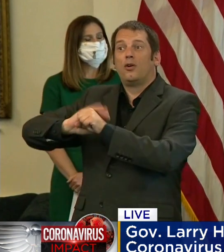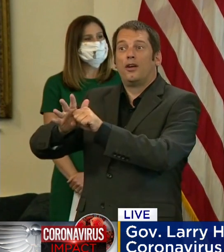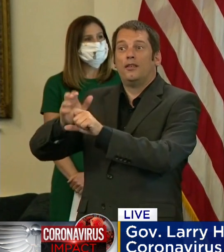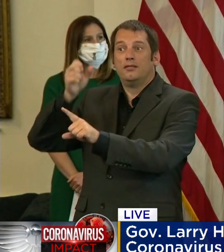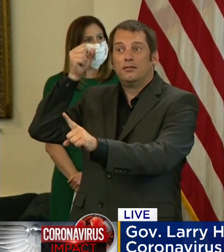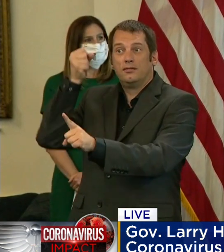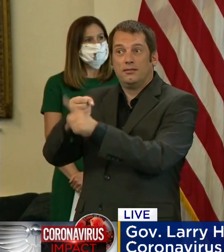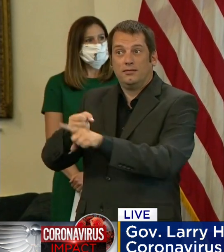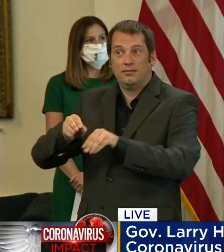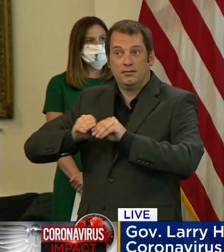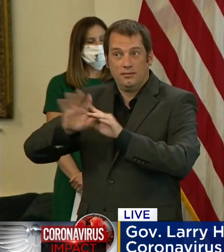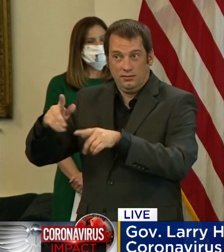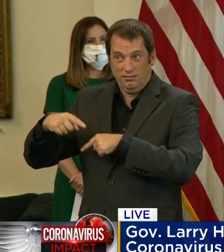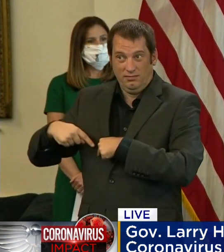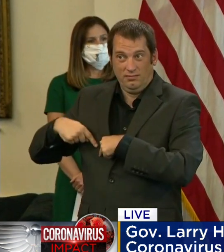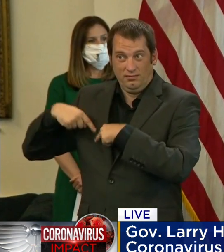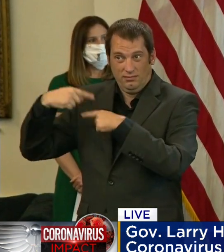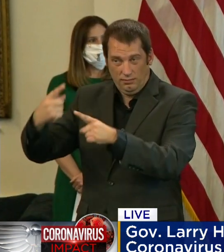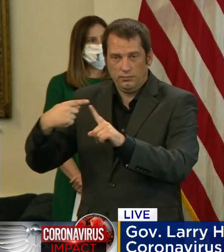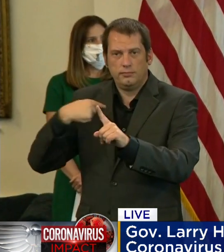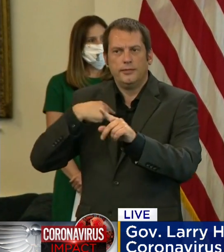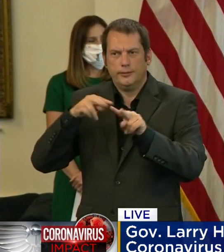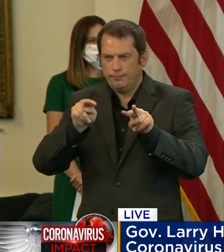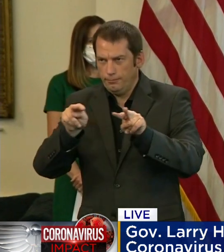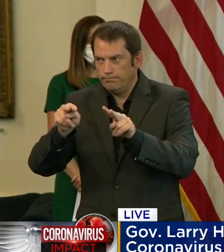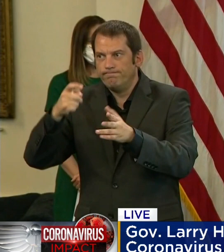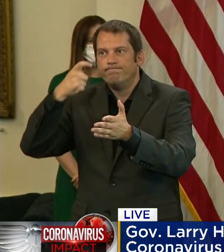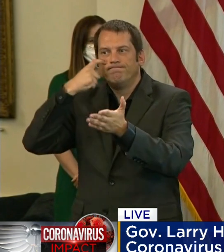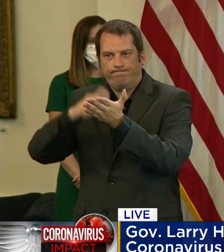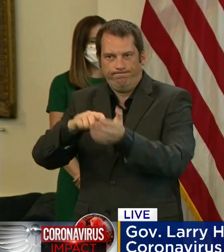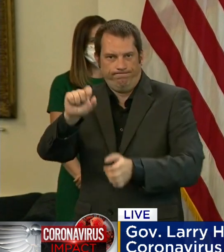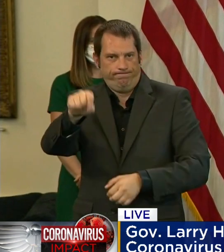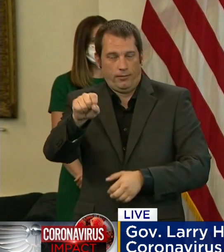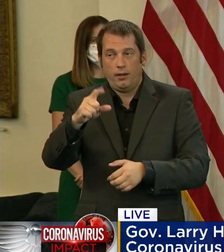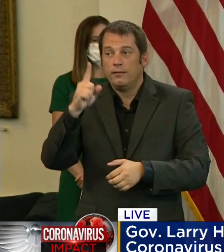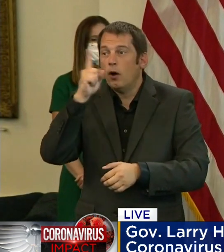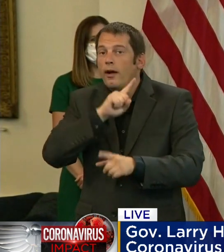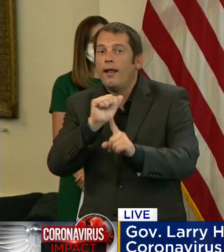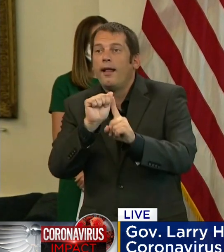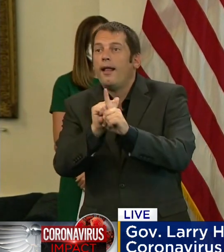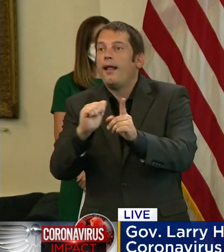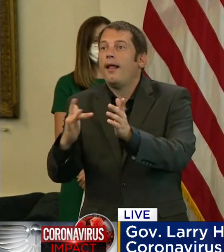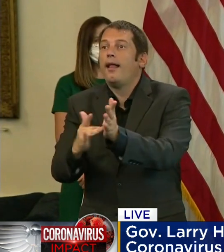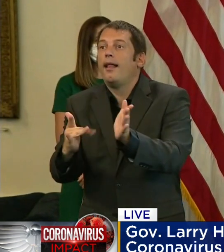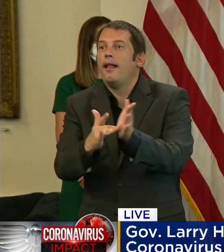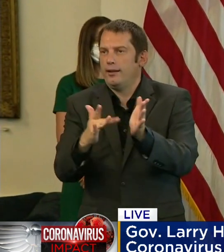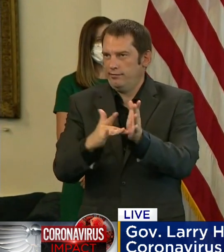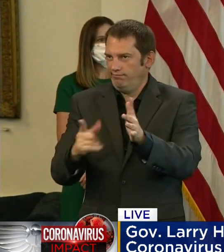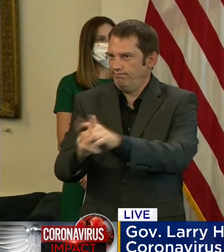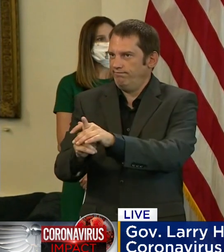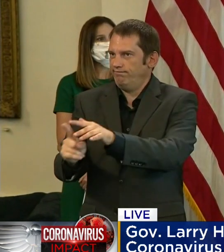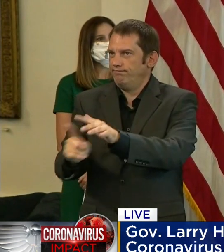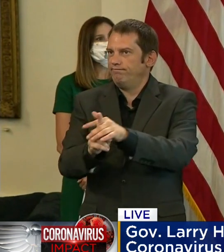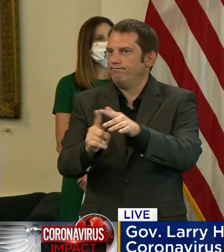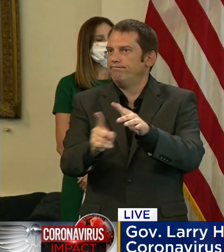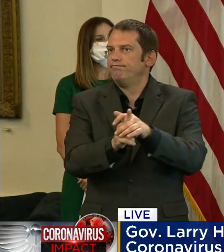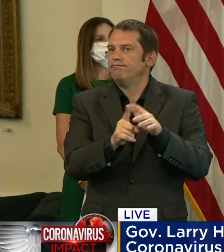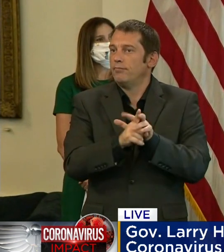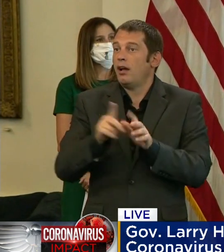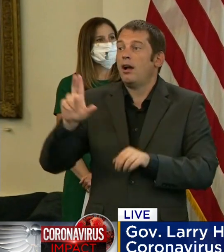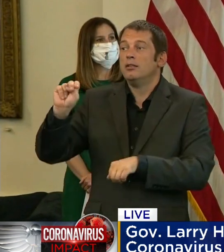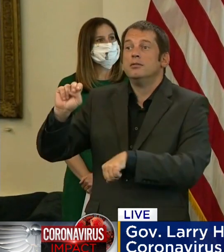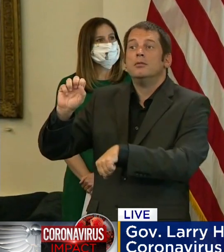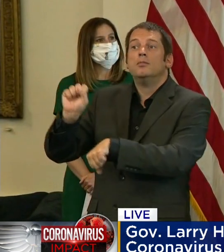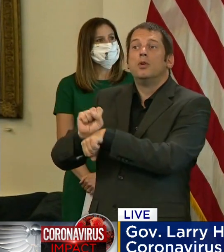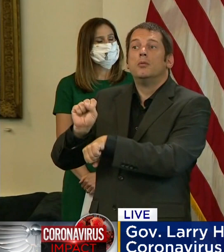that spike corresponds to our work, unemployment insurance fraud investigations have historically made up approximately 10% of